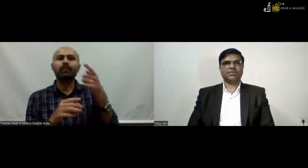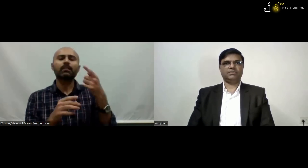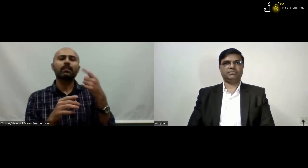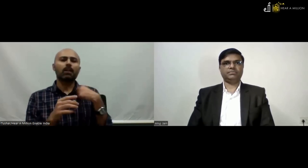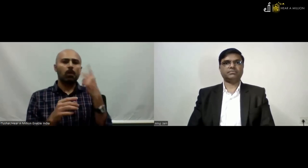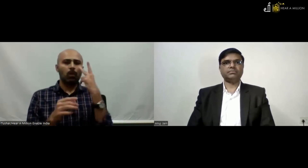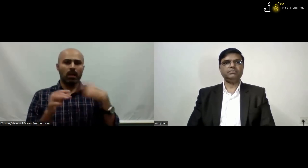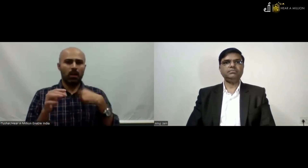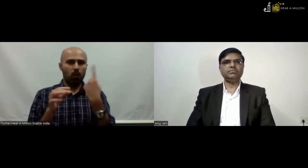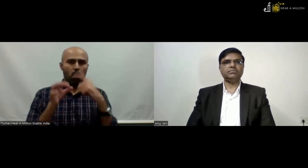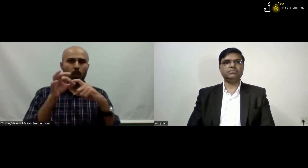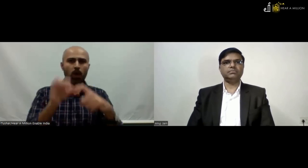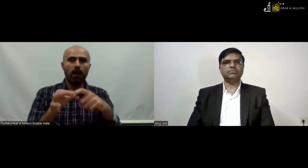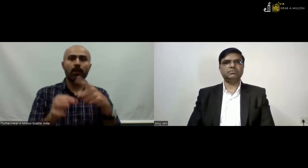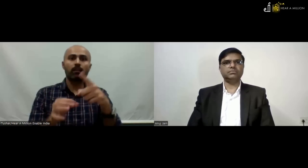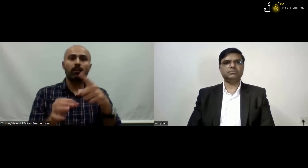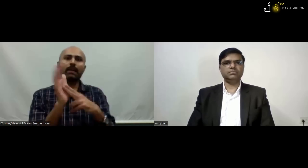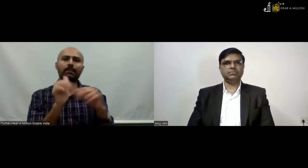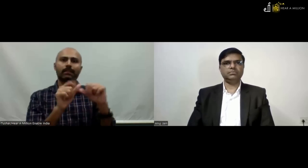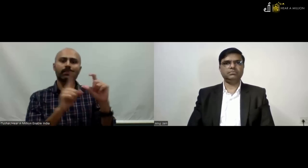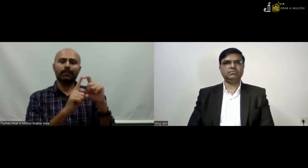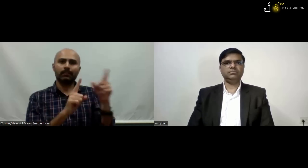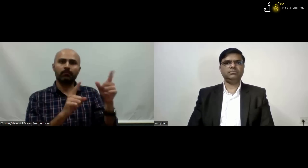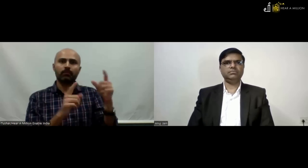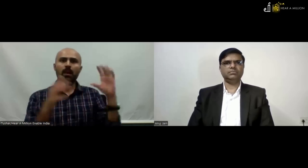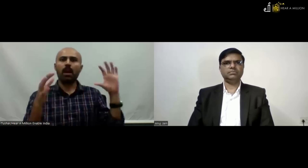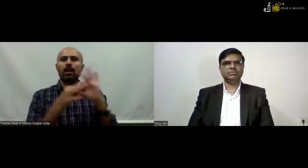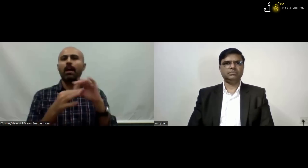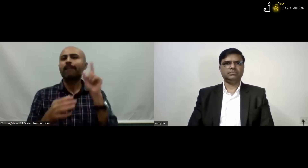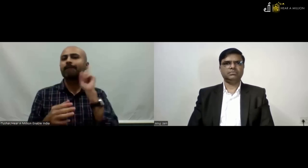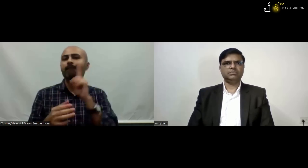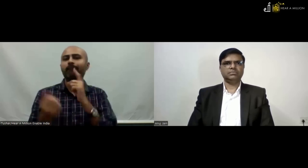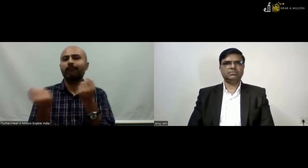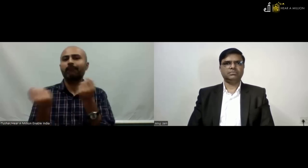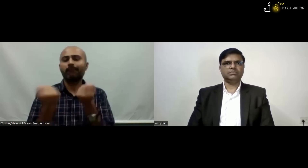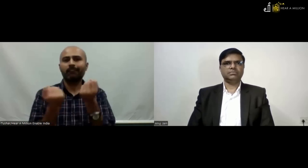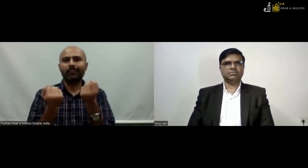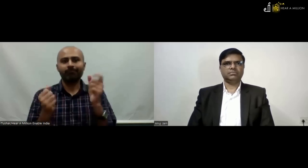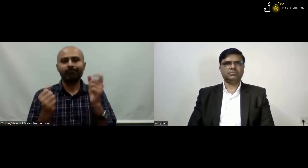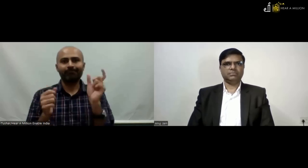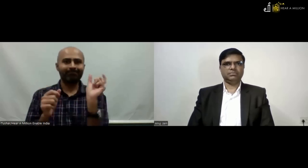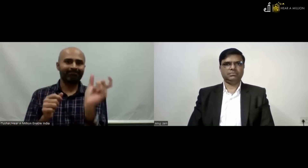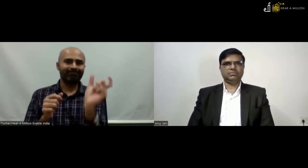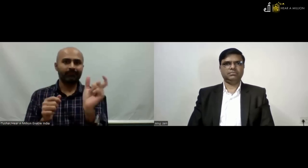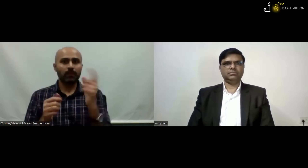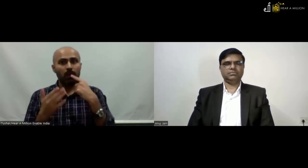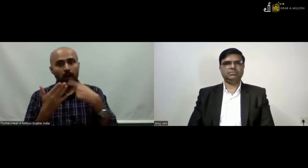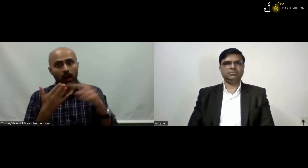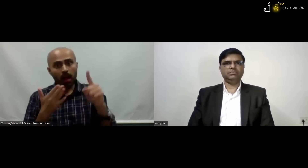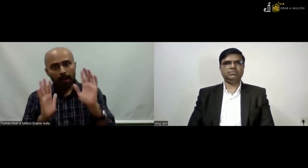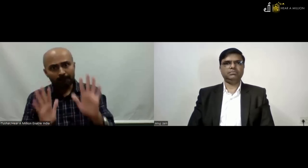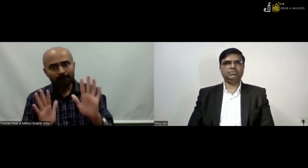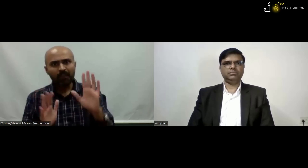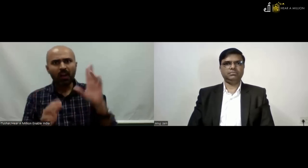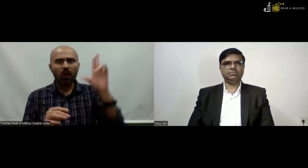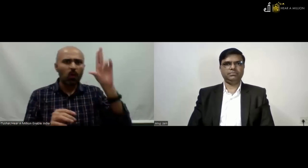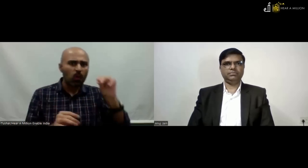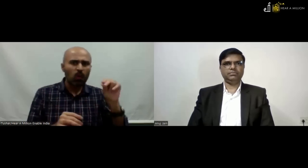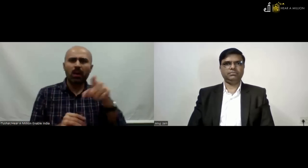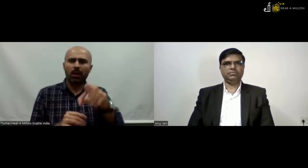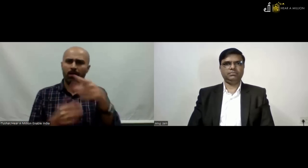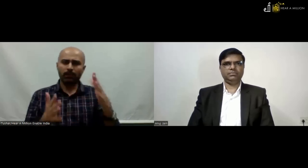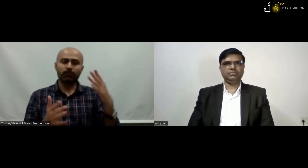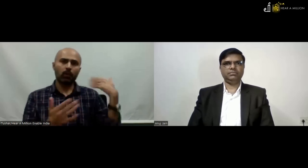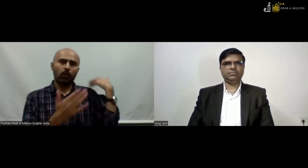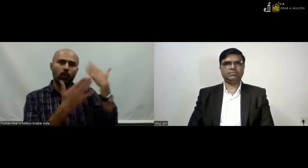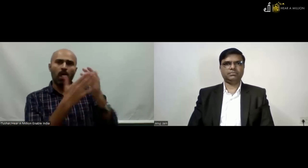Tushar says, Anuj, I'm sure you were also involved with so many other advocacy efforts by the National